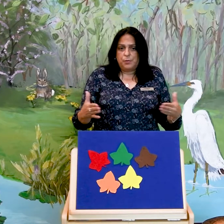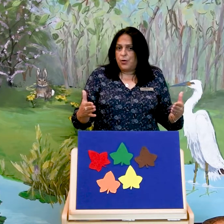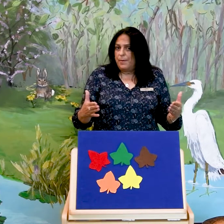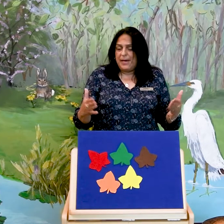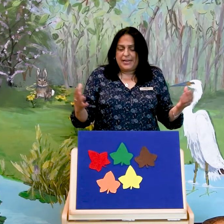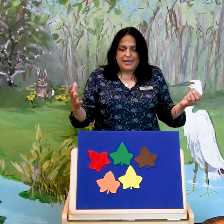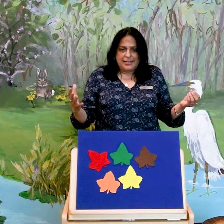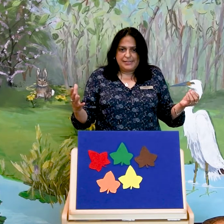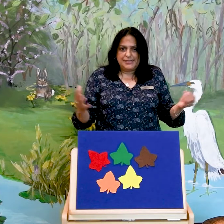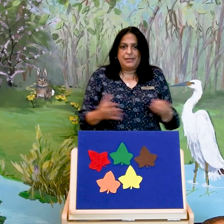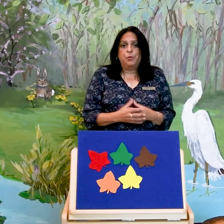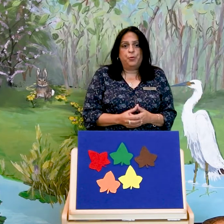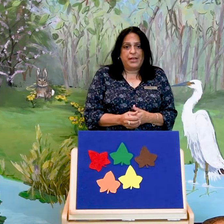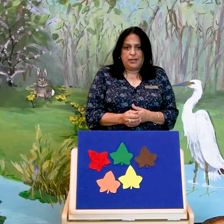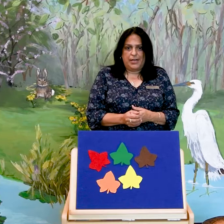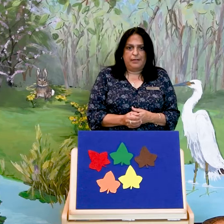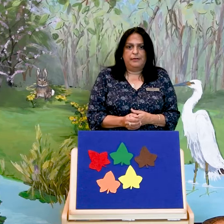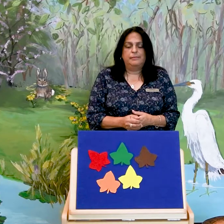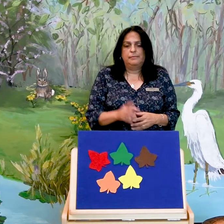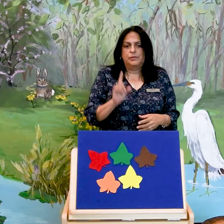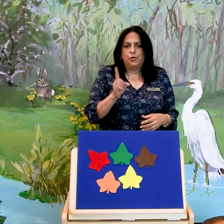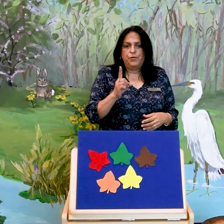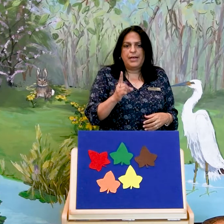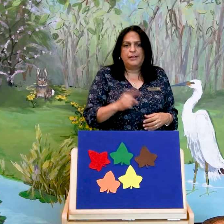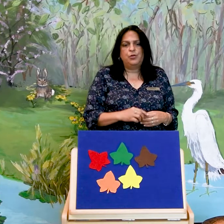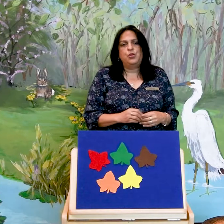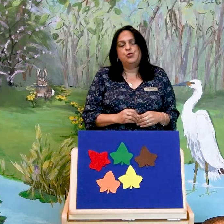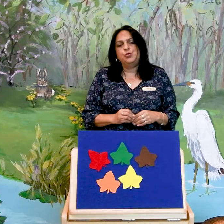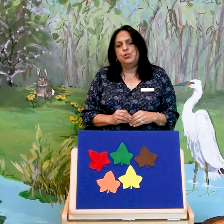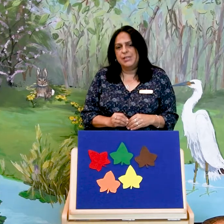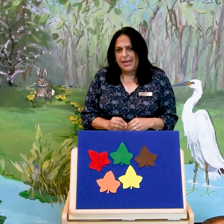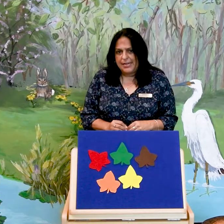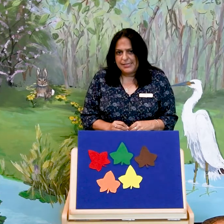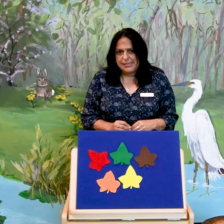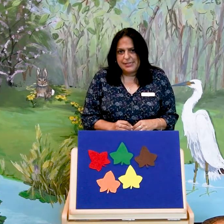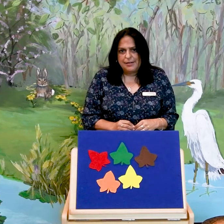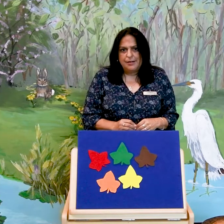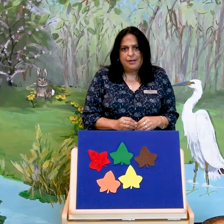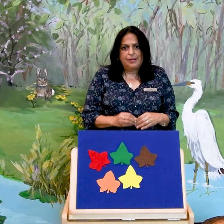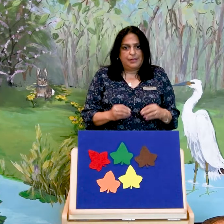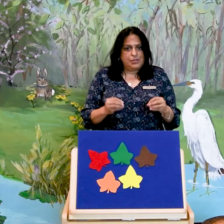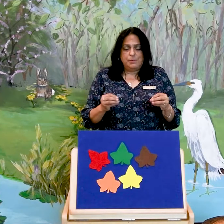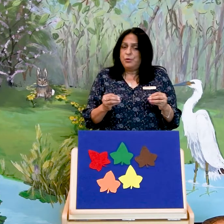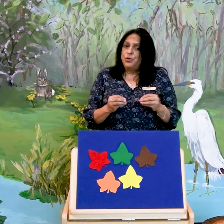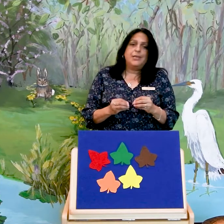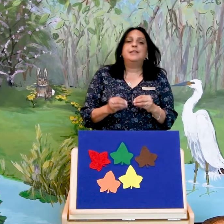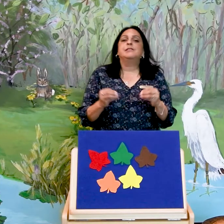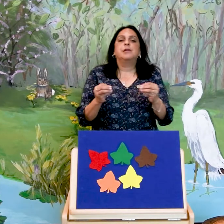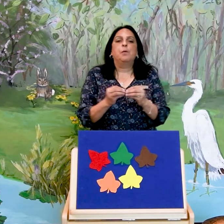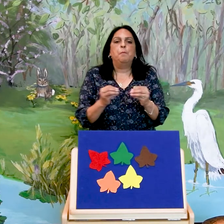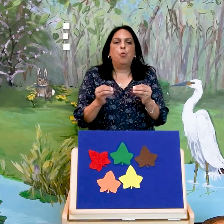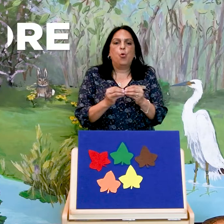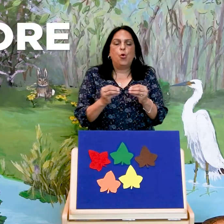program, and it is The More We Get Together. Don't forget to use your signs. Teach them to your kids. More,